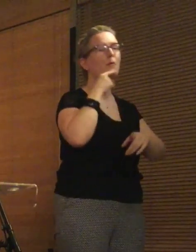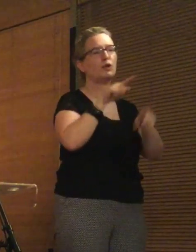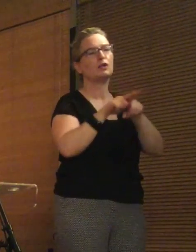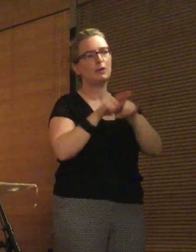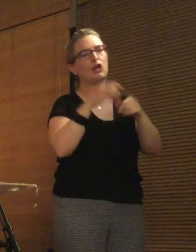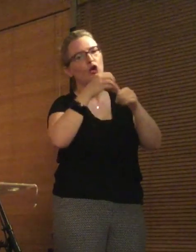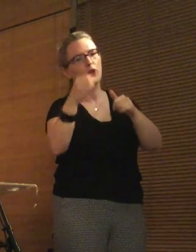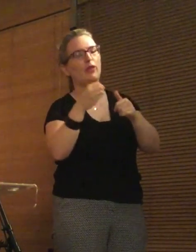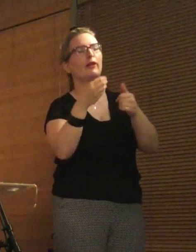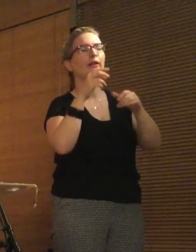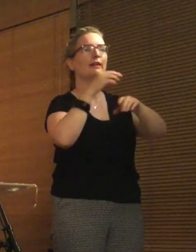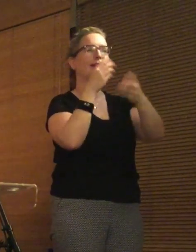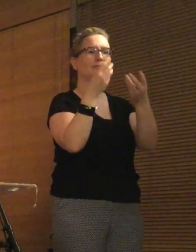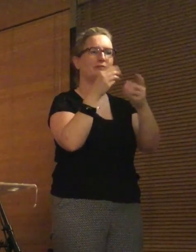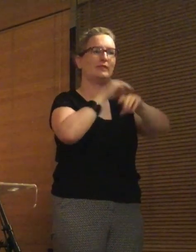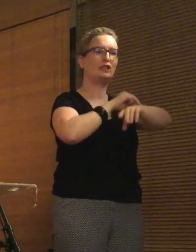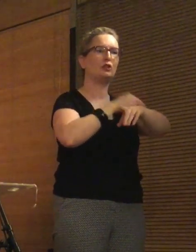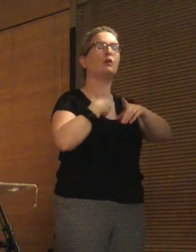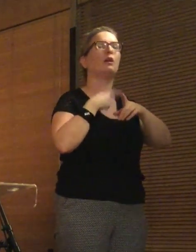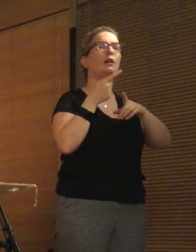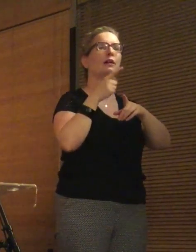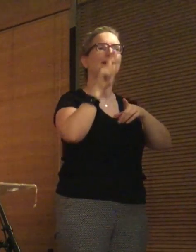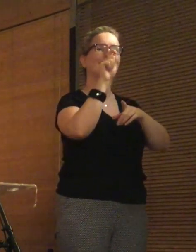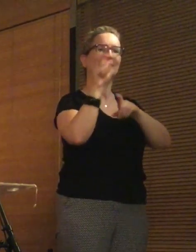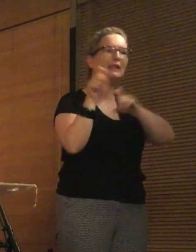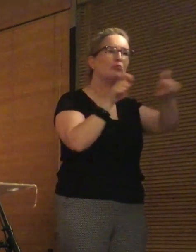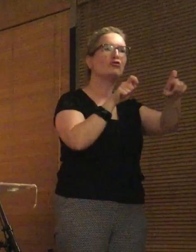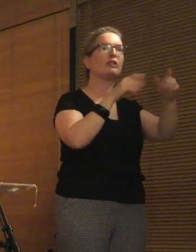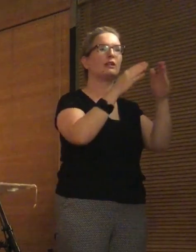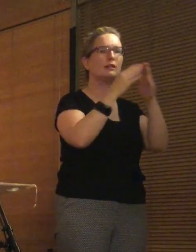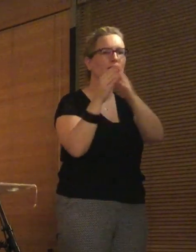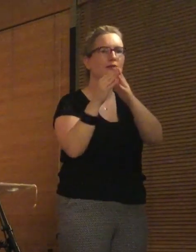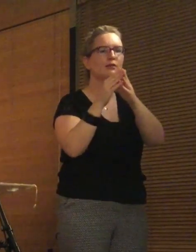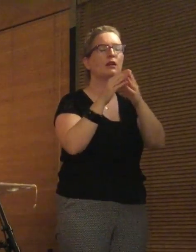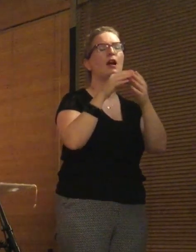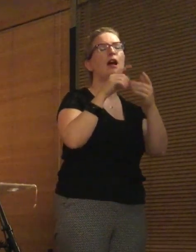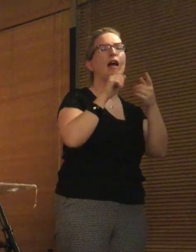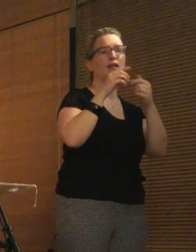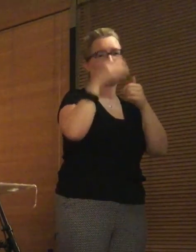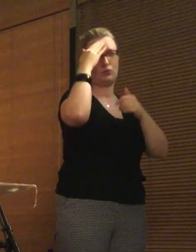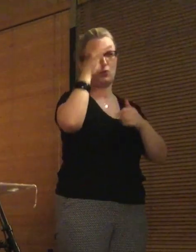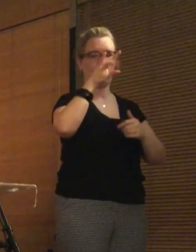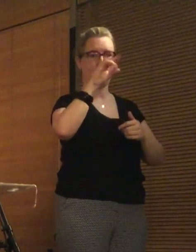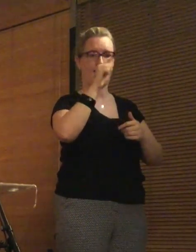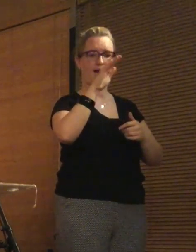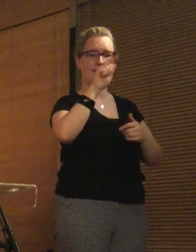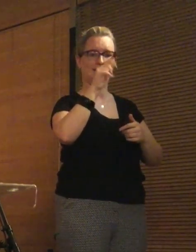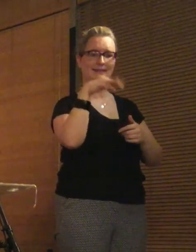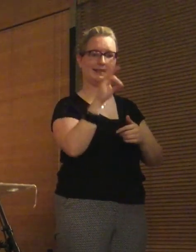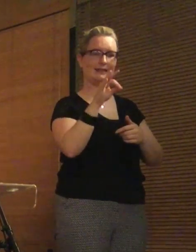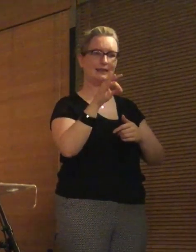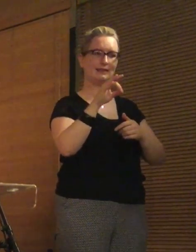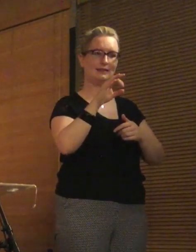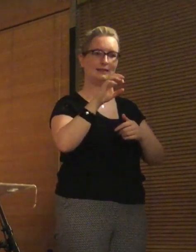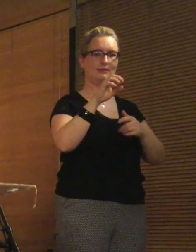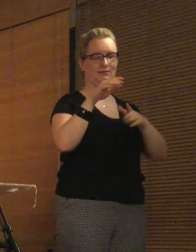the permanent, transit and temporary, good serviced halting sites. They give back the money,